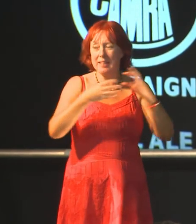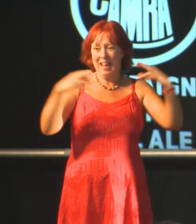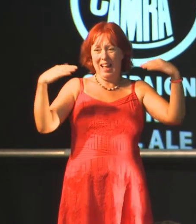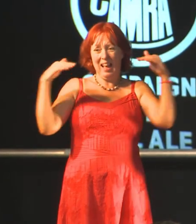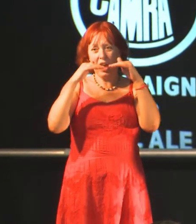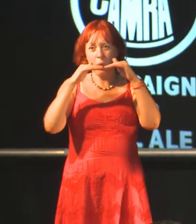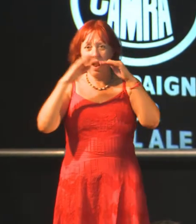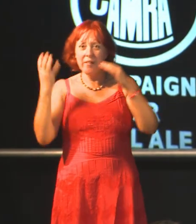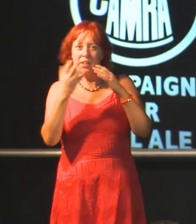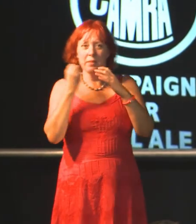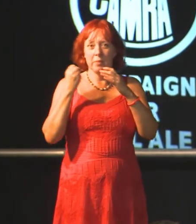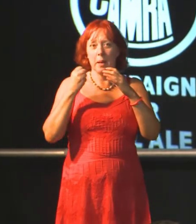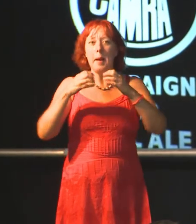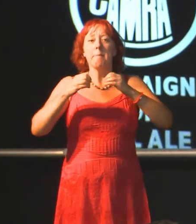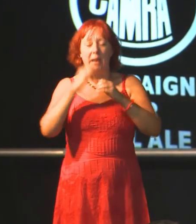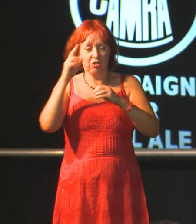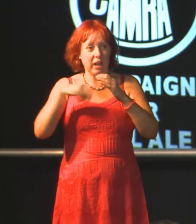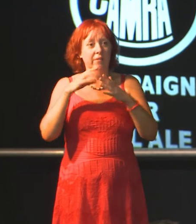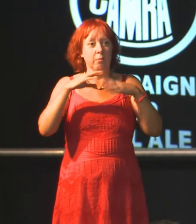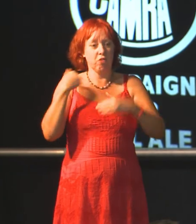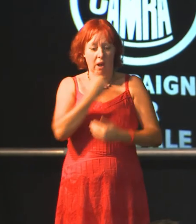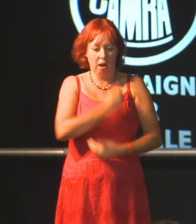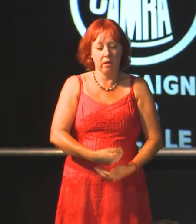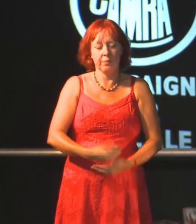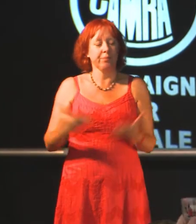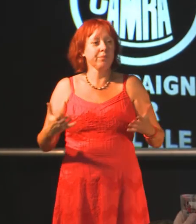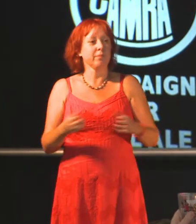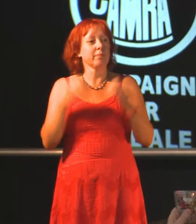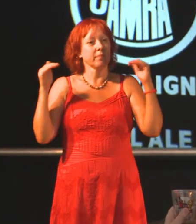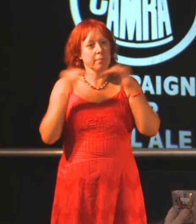the amazing tally in Beijing. Give them all a huge big cheer.